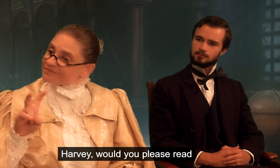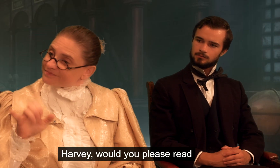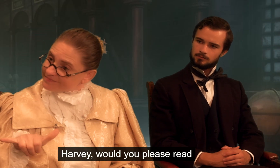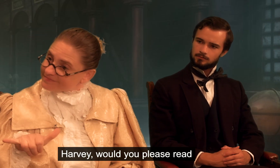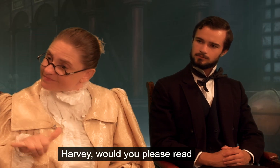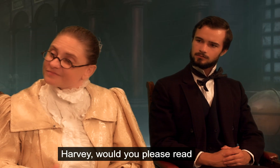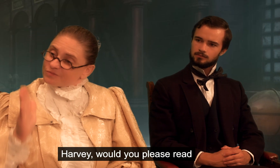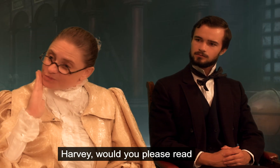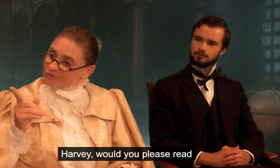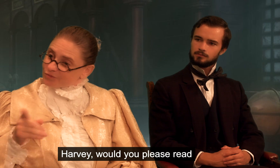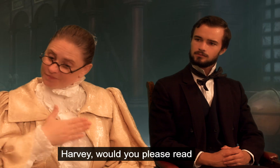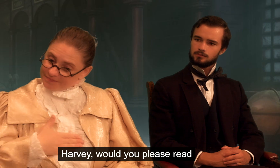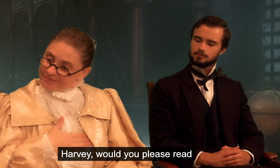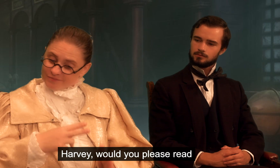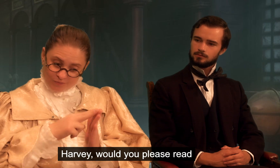Harvey, would you please read